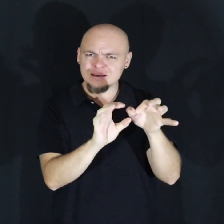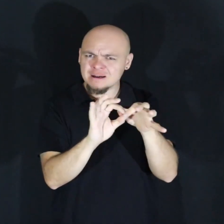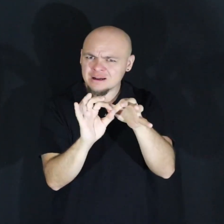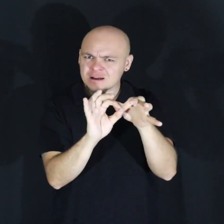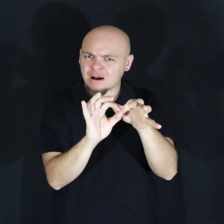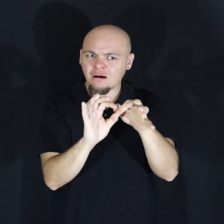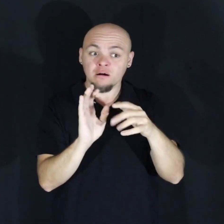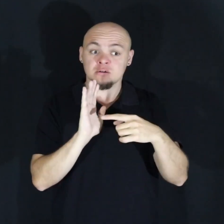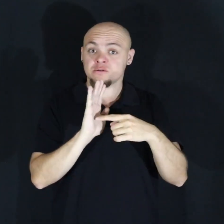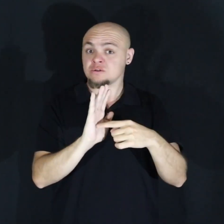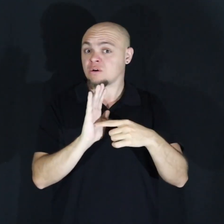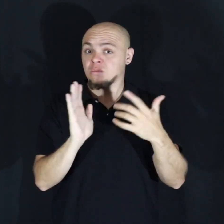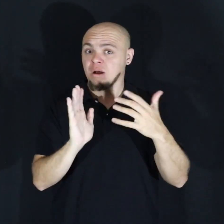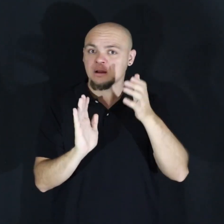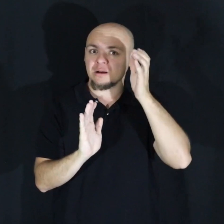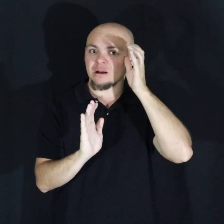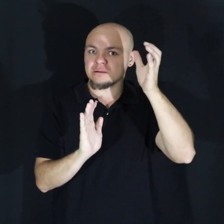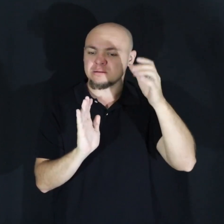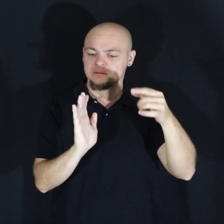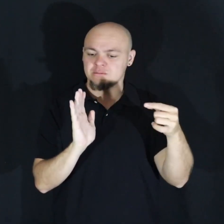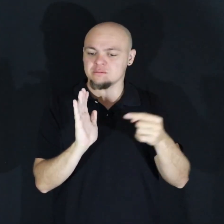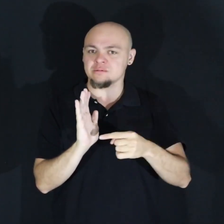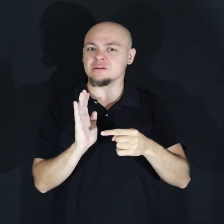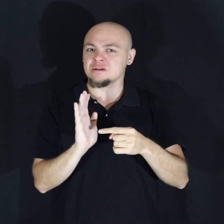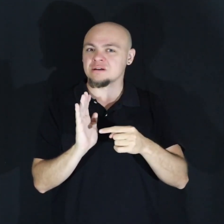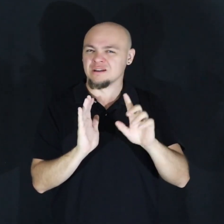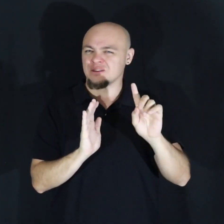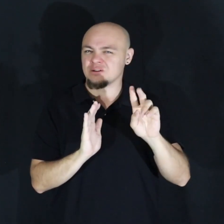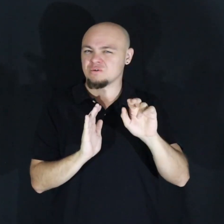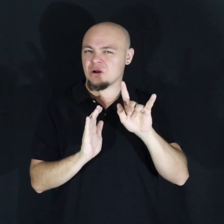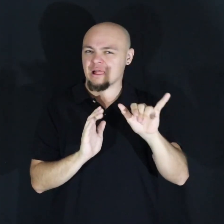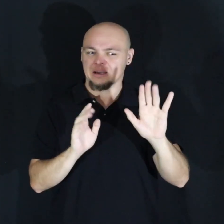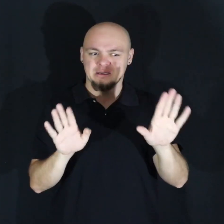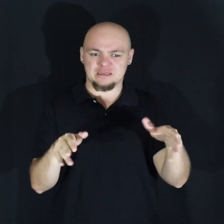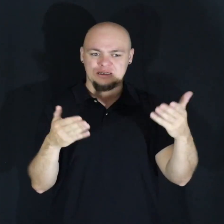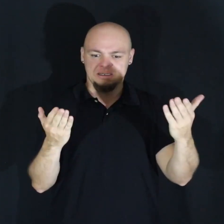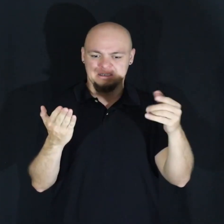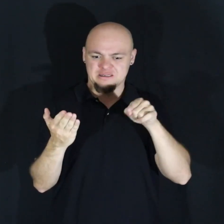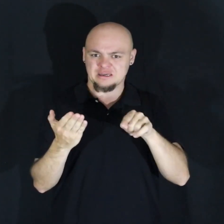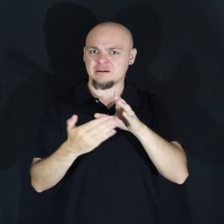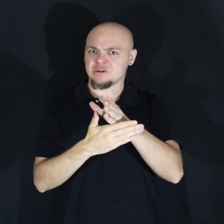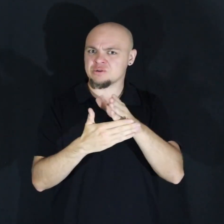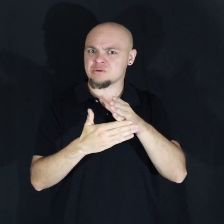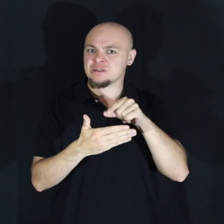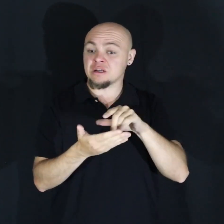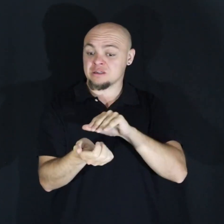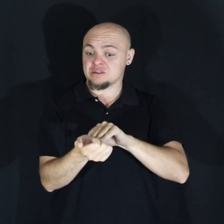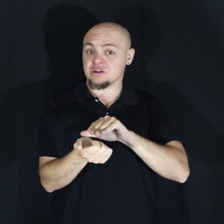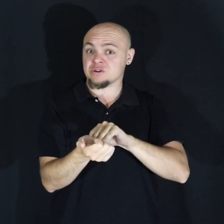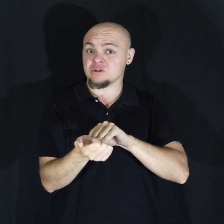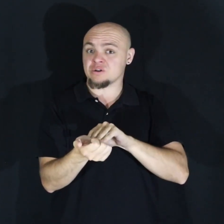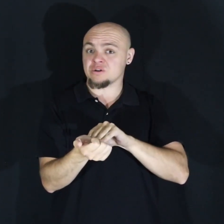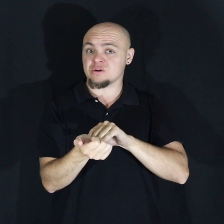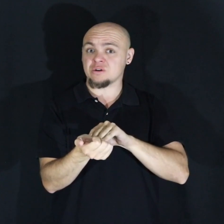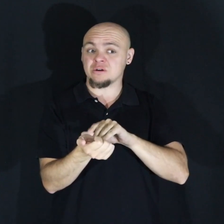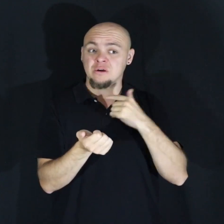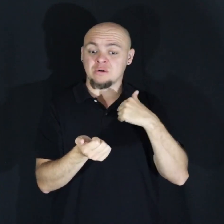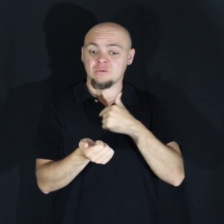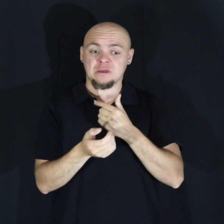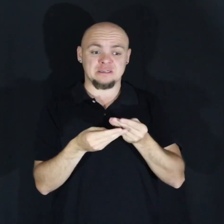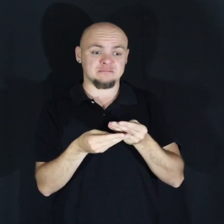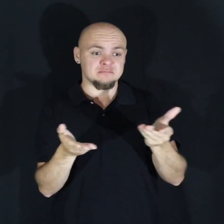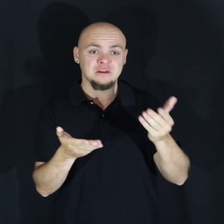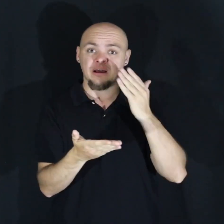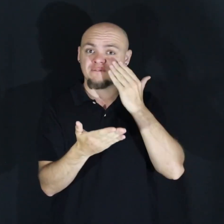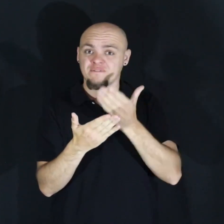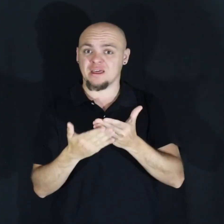even more fundamental concept that exists within this duality. And it's that as doctors, we're dealers of facts, but patients